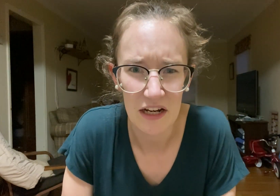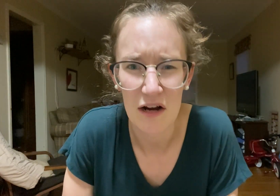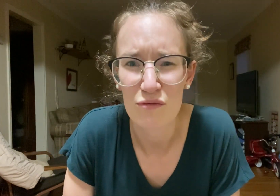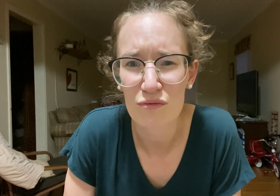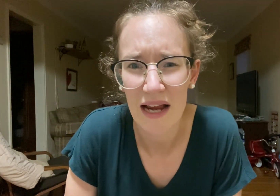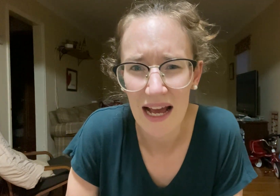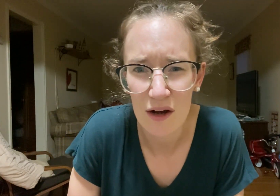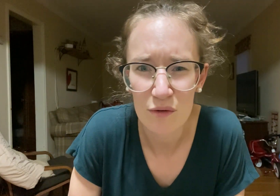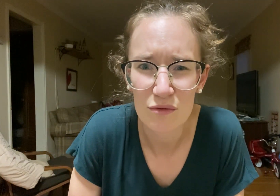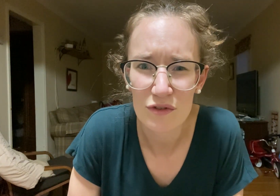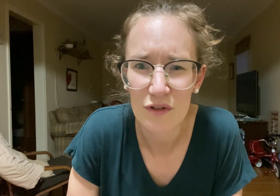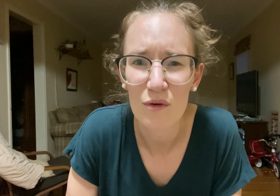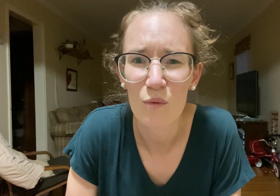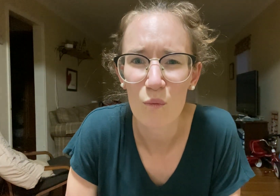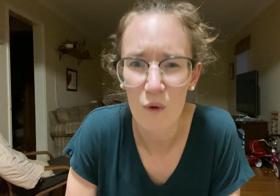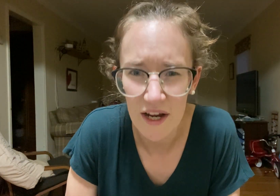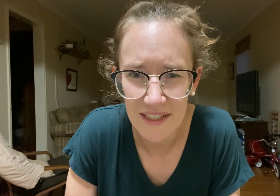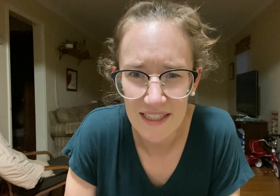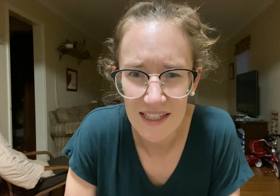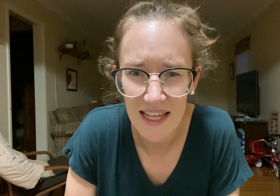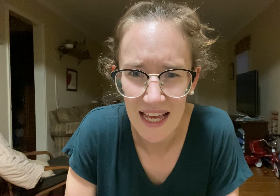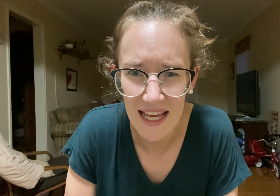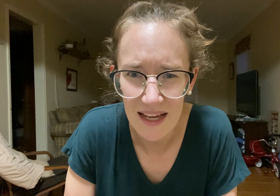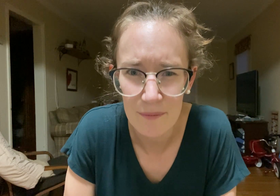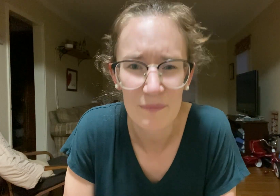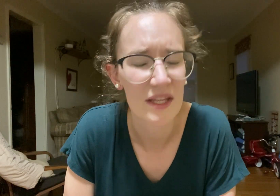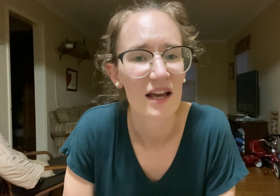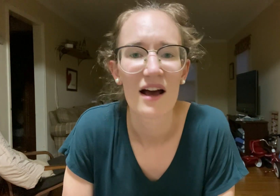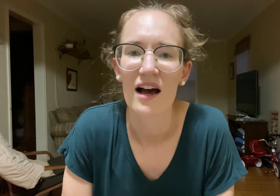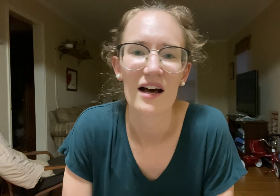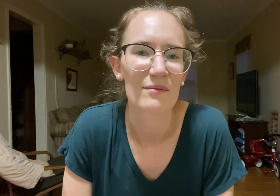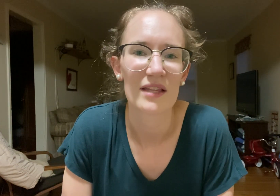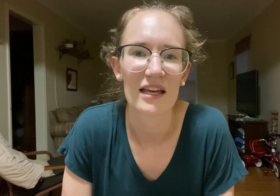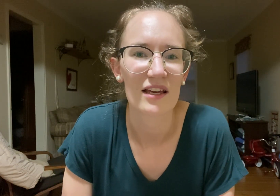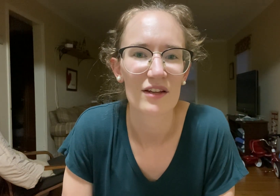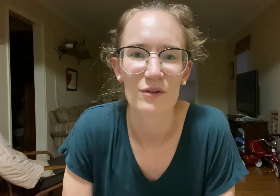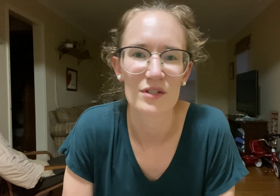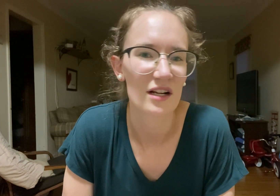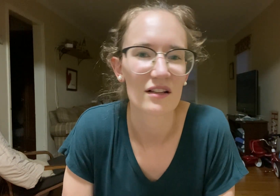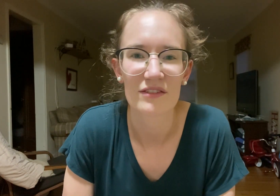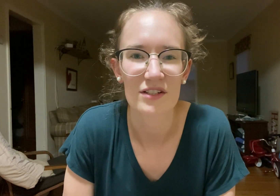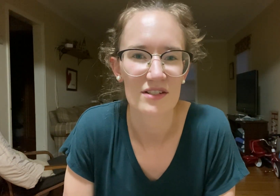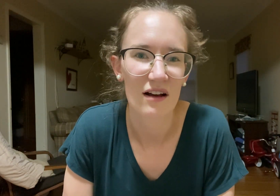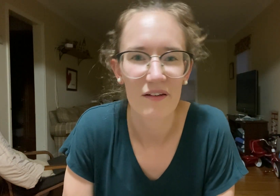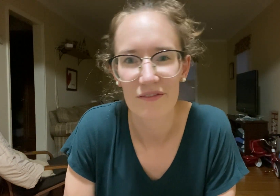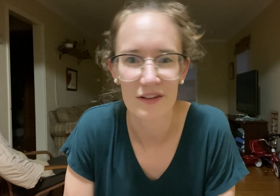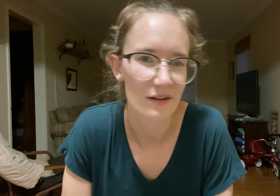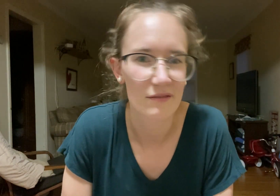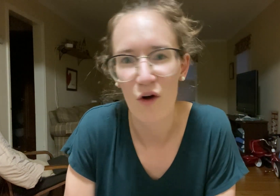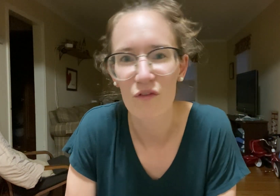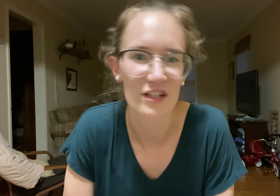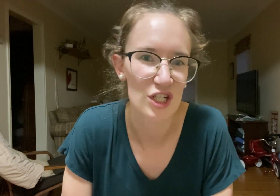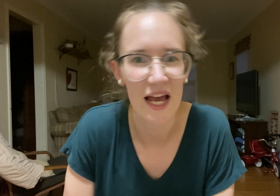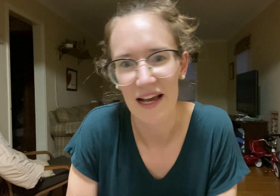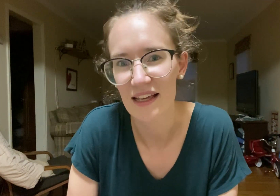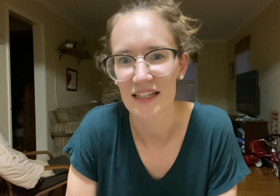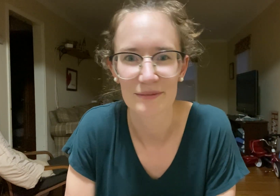there around 1 a.m. They, did all of their stuff, their COVID check